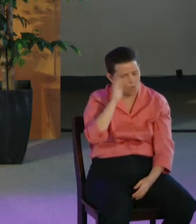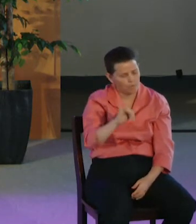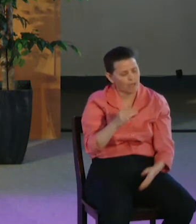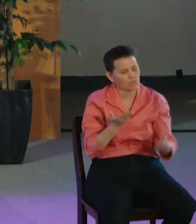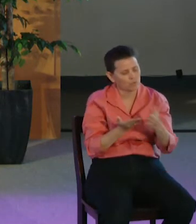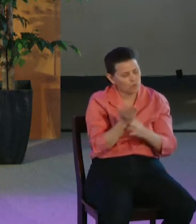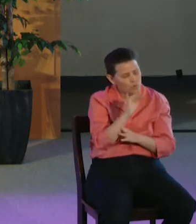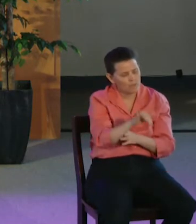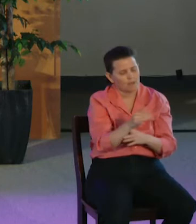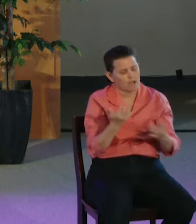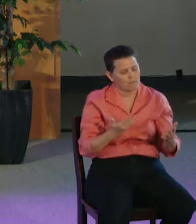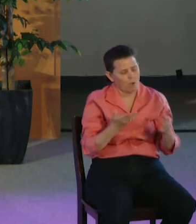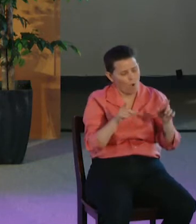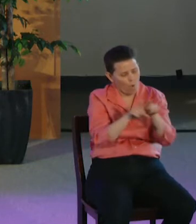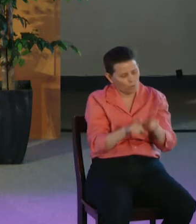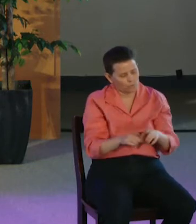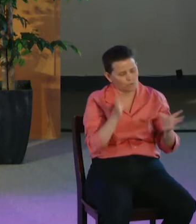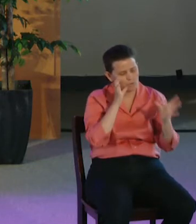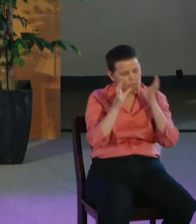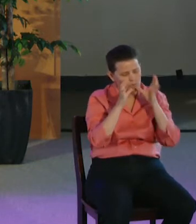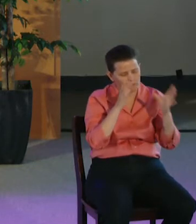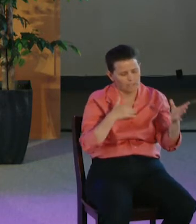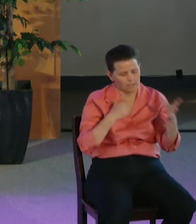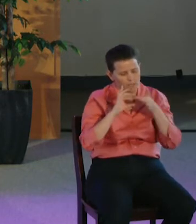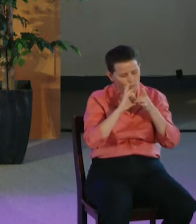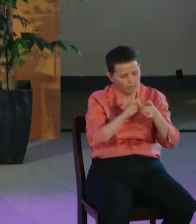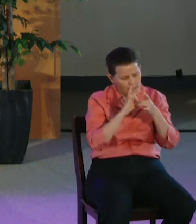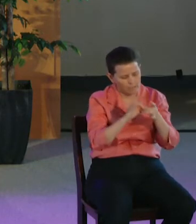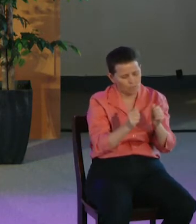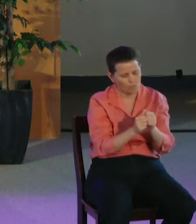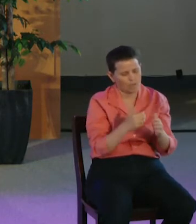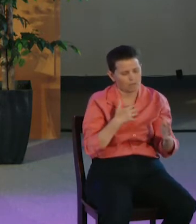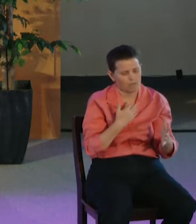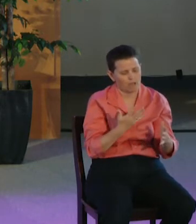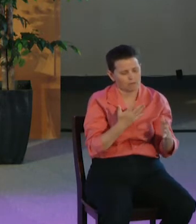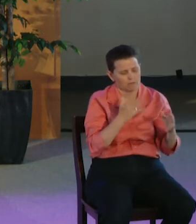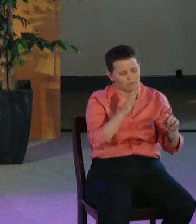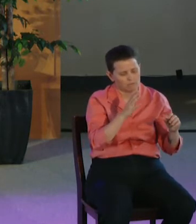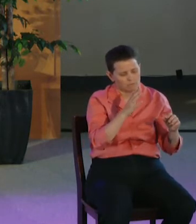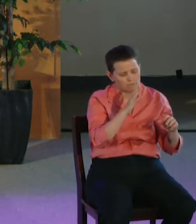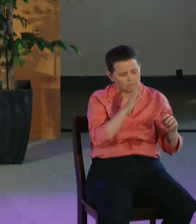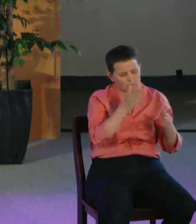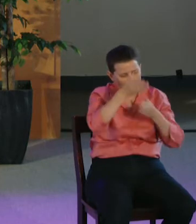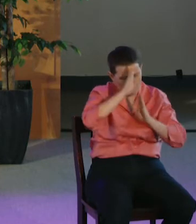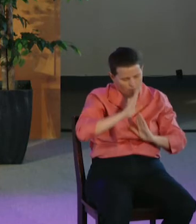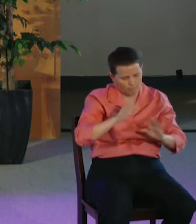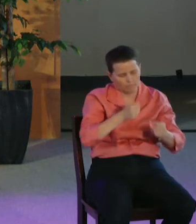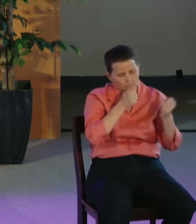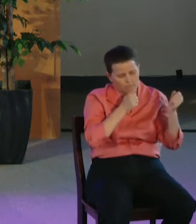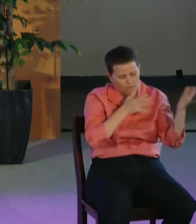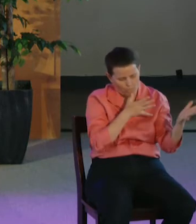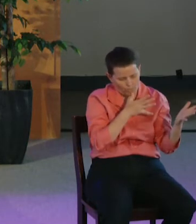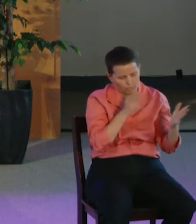same blessing, in that same expression of love, that divine partnership, that